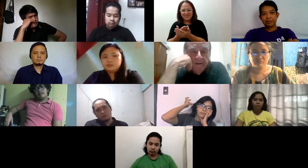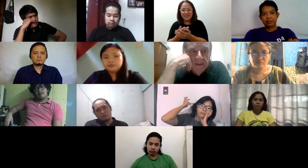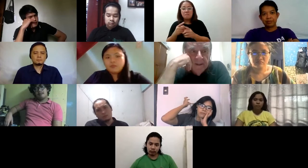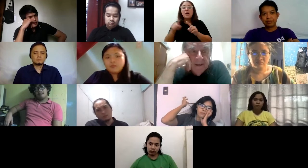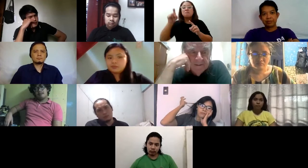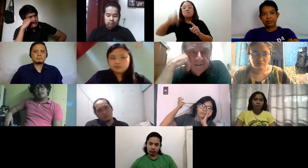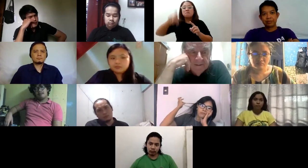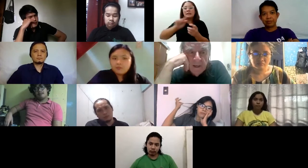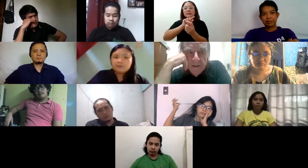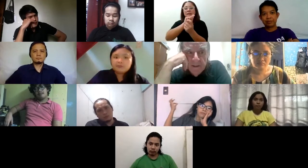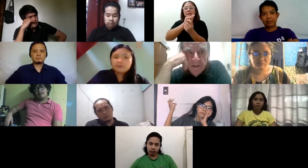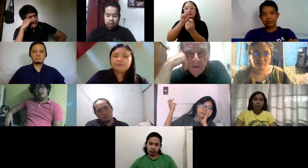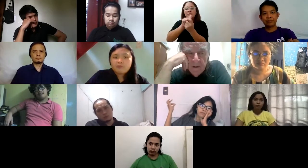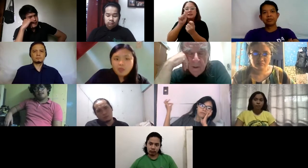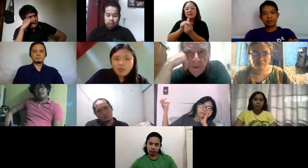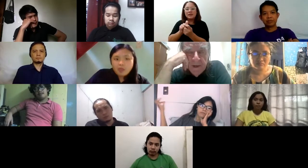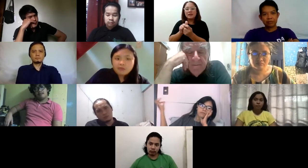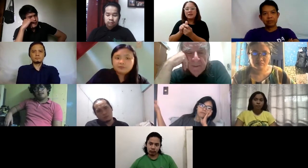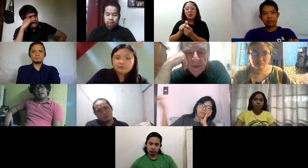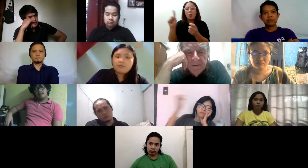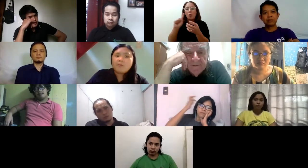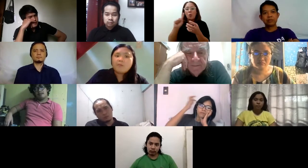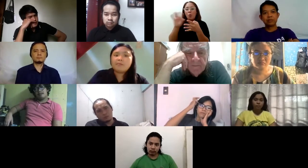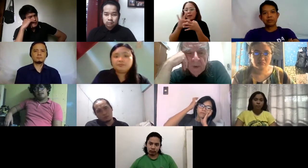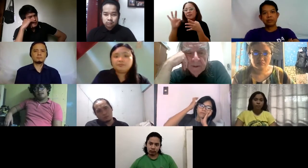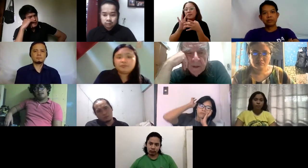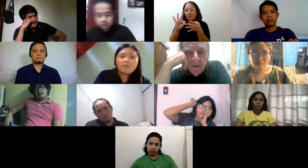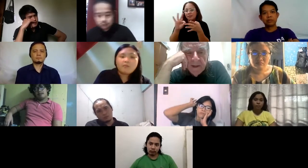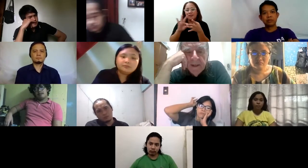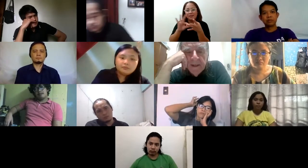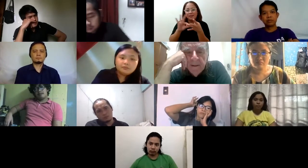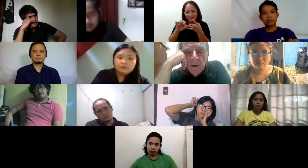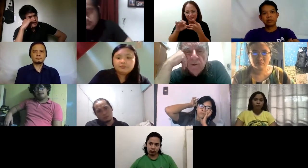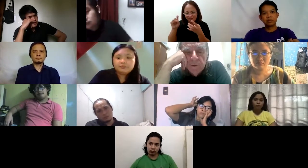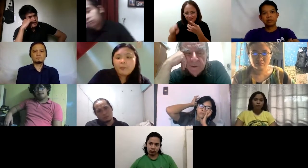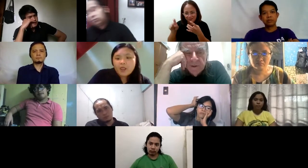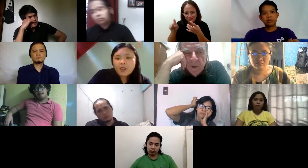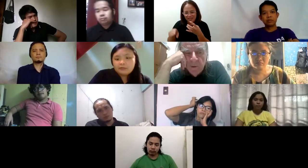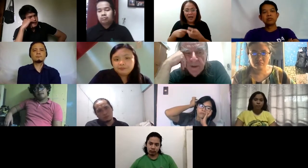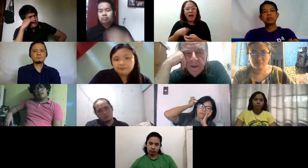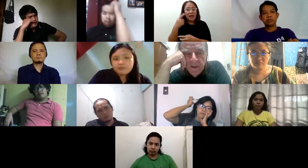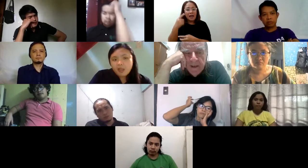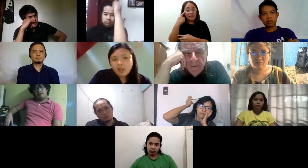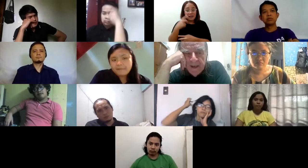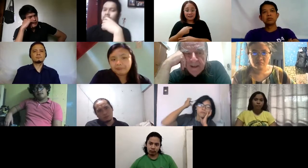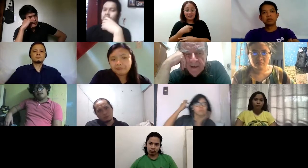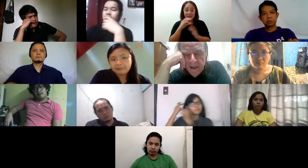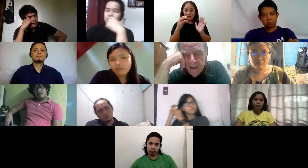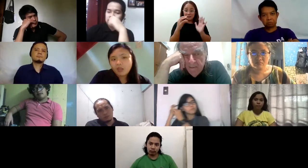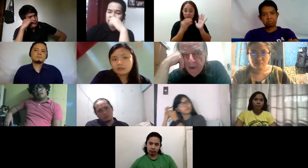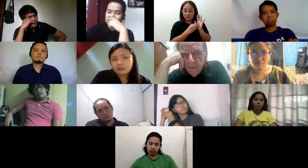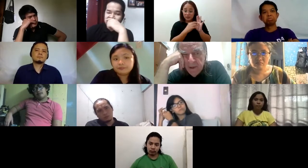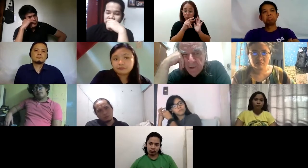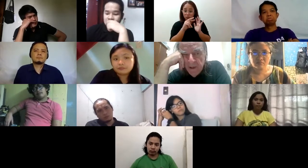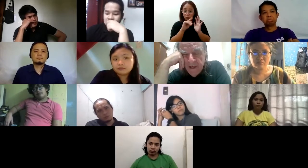date, the week of the month. So I think in the notes is where we handle that, but we leave the